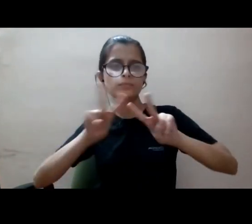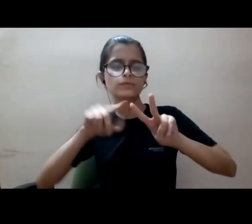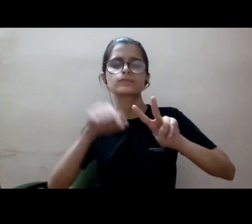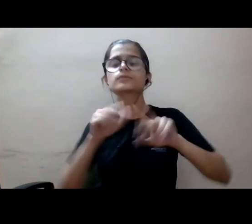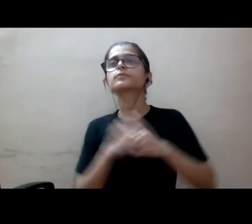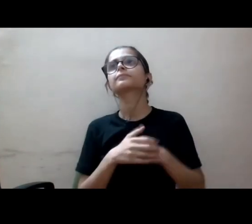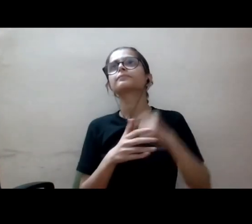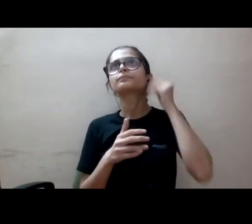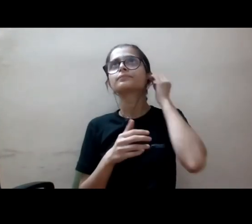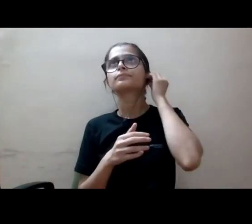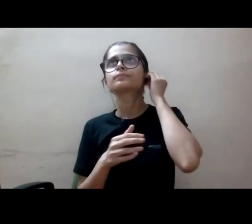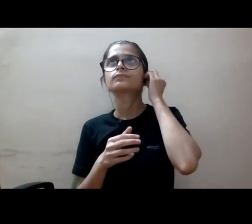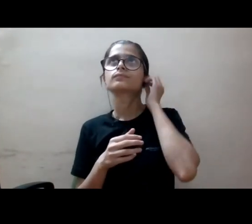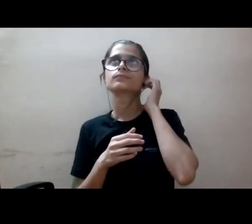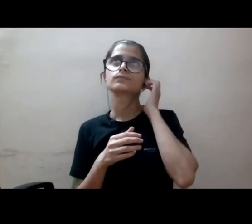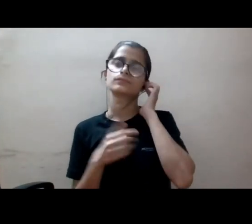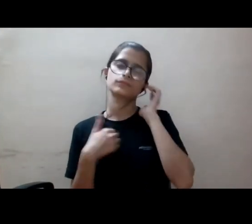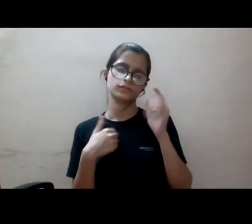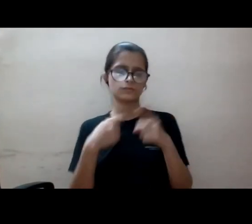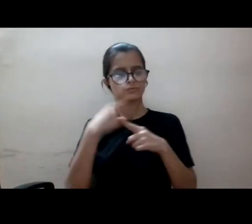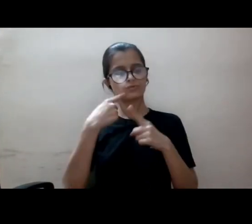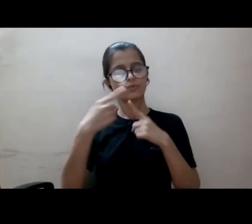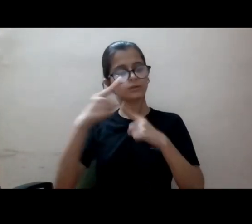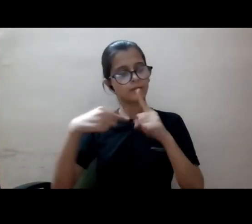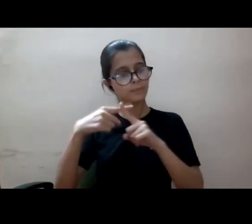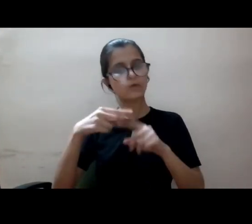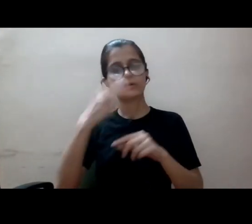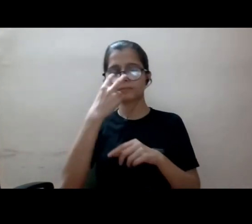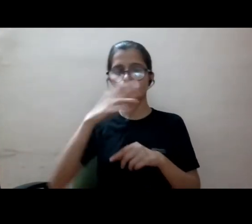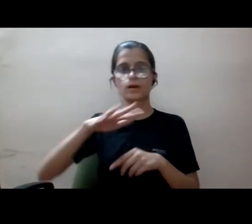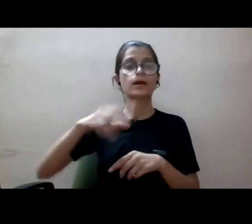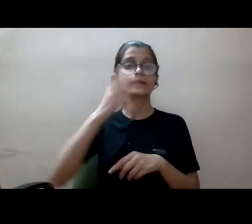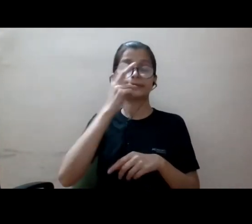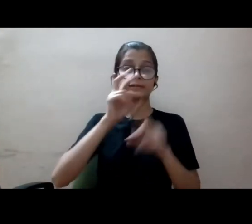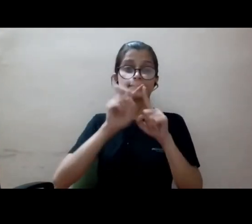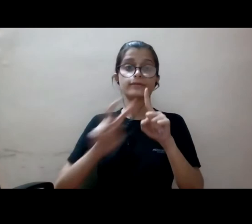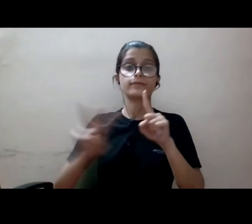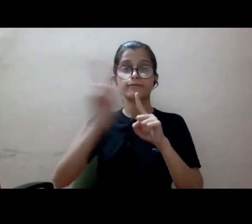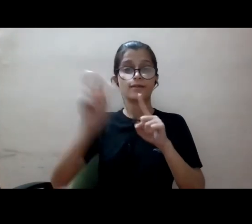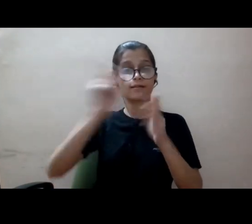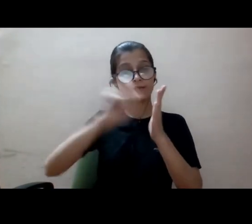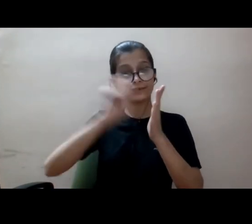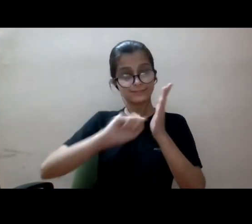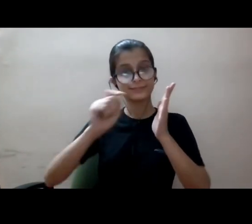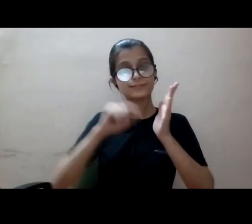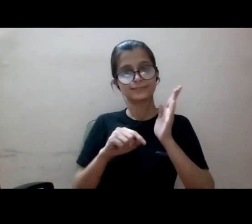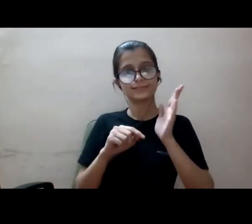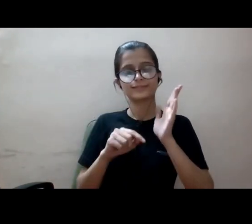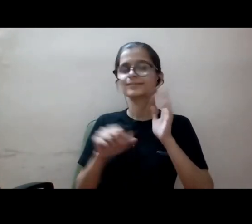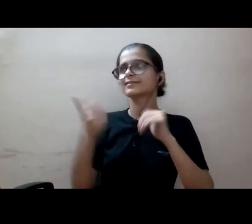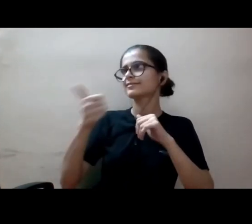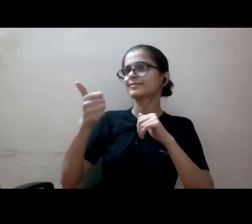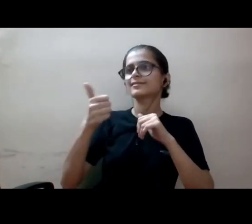when we have talked about the blind travel writing, yes. If we turn now